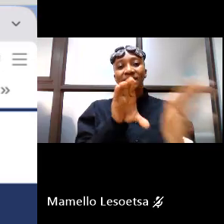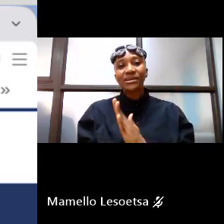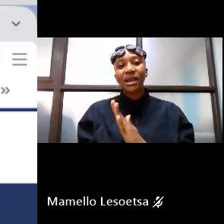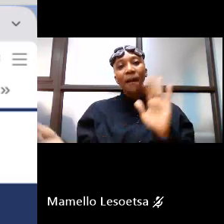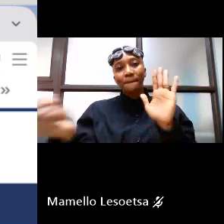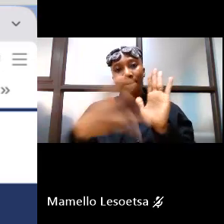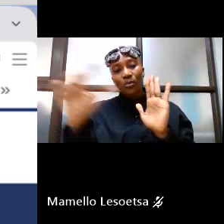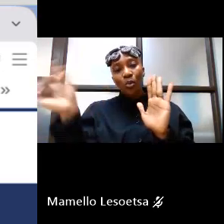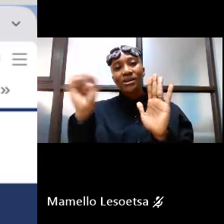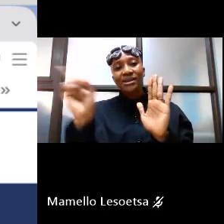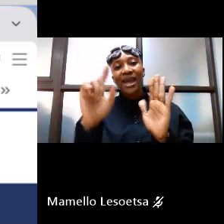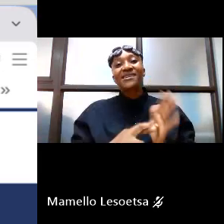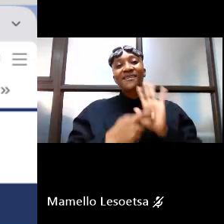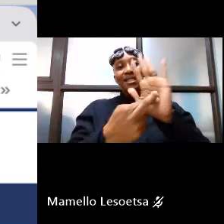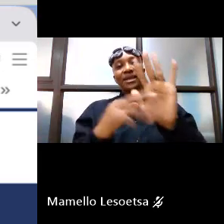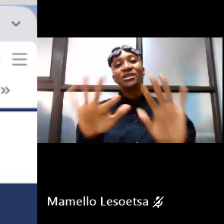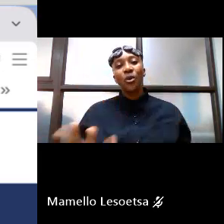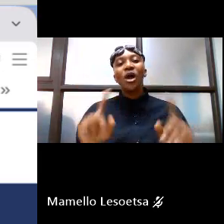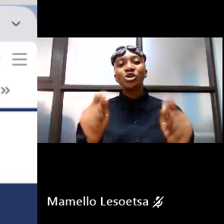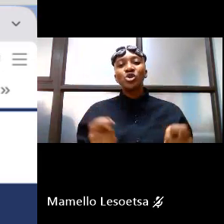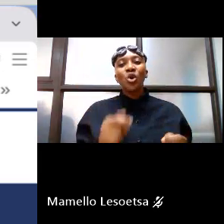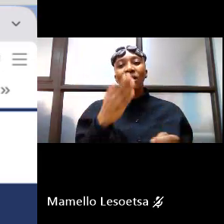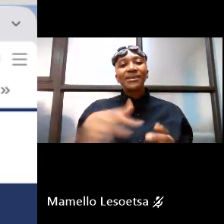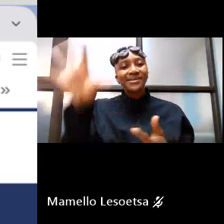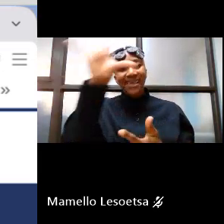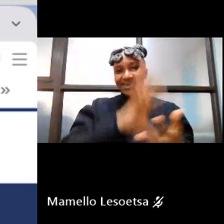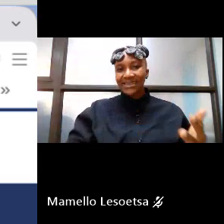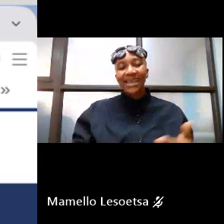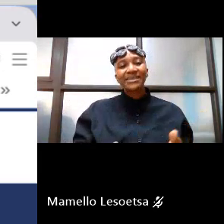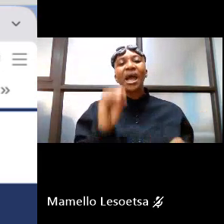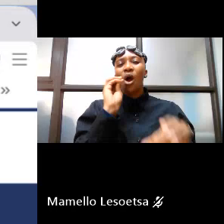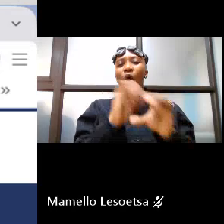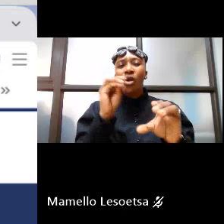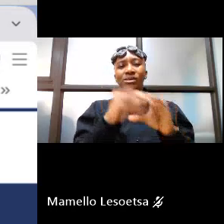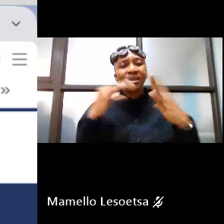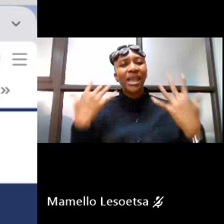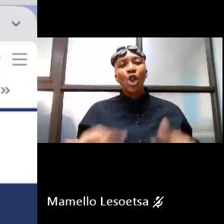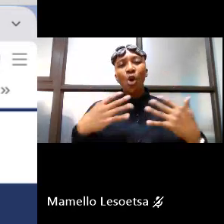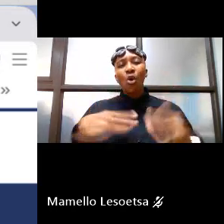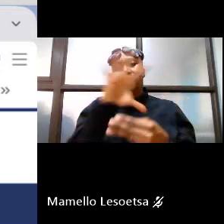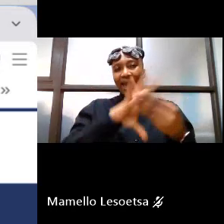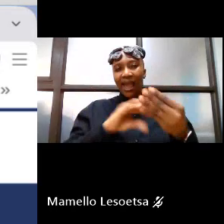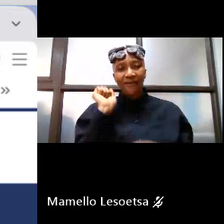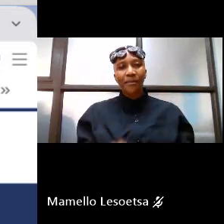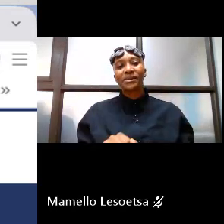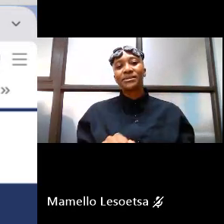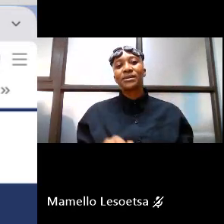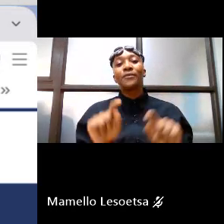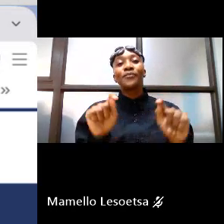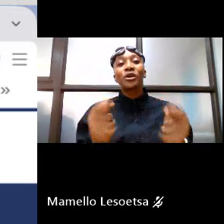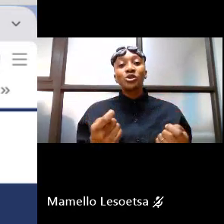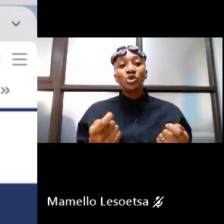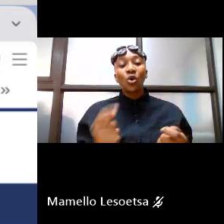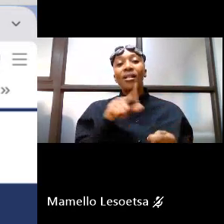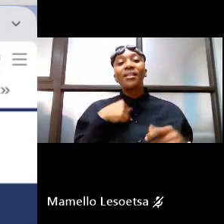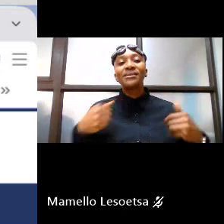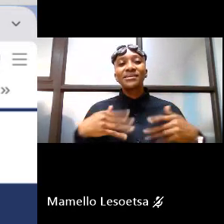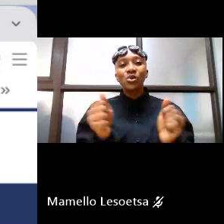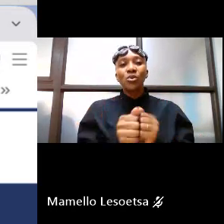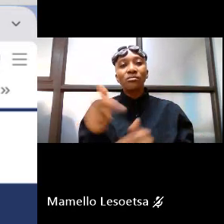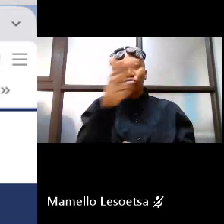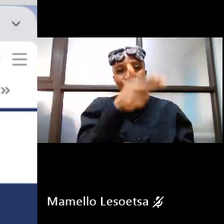Okay. So that's the entirety of the week. A lot of content to cover. So for you to get through. Okay. So let's start with Benedict's